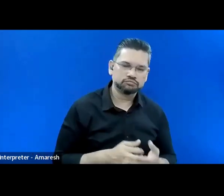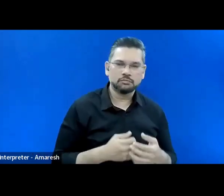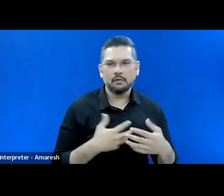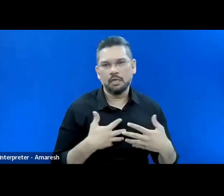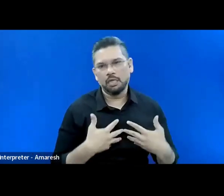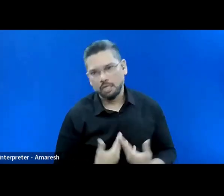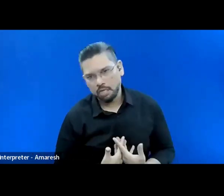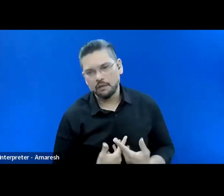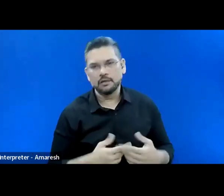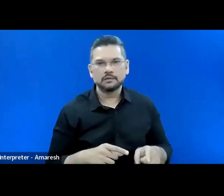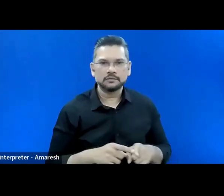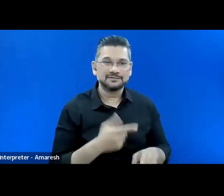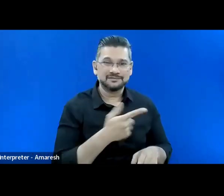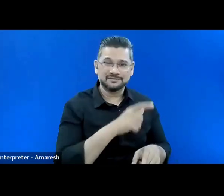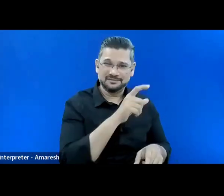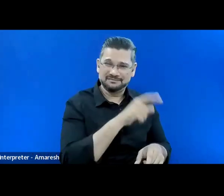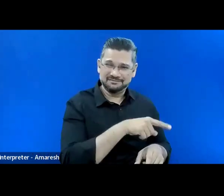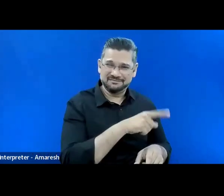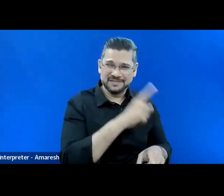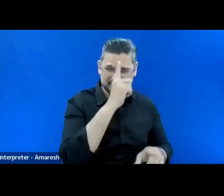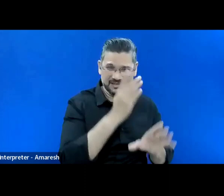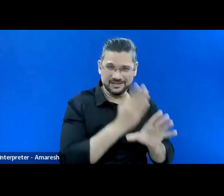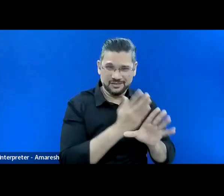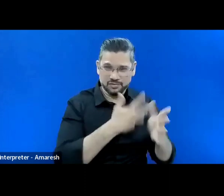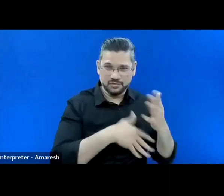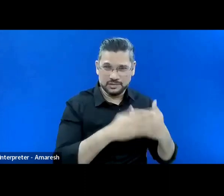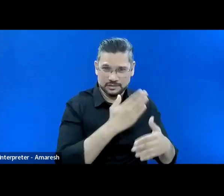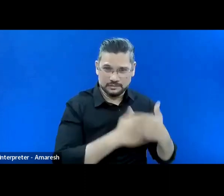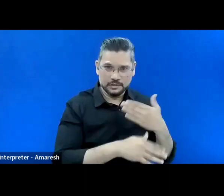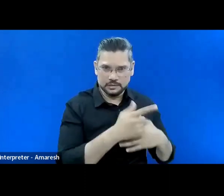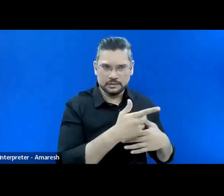psychiatric institution for a very long time, and when he